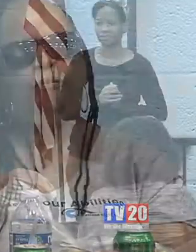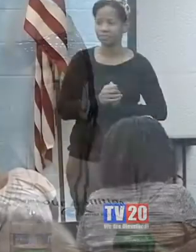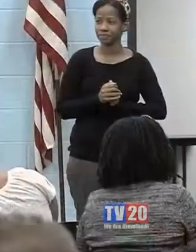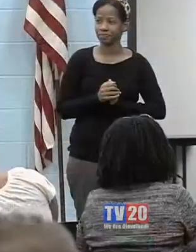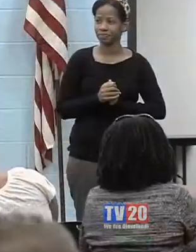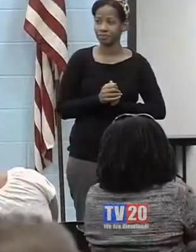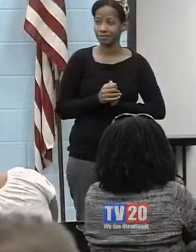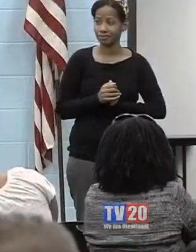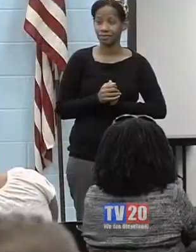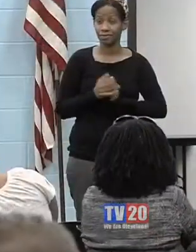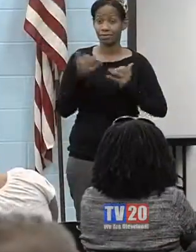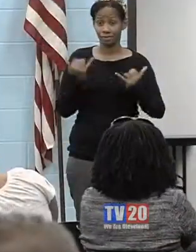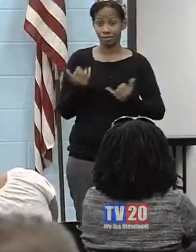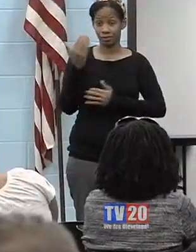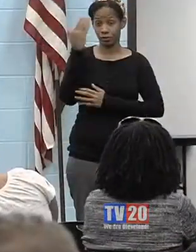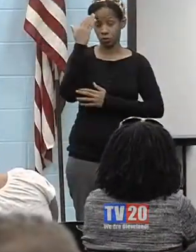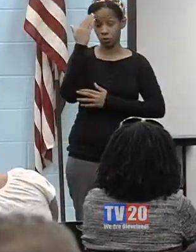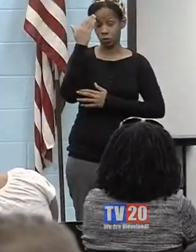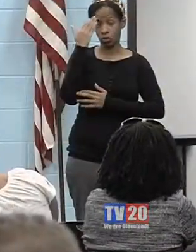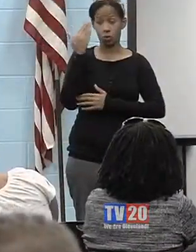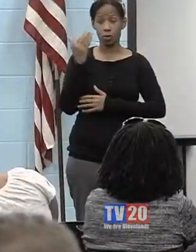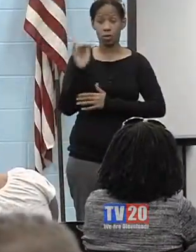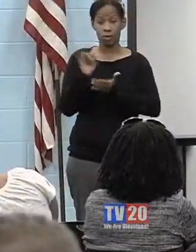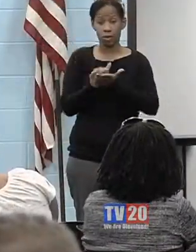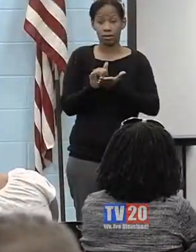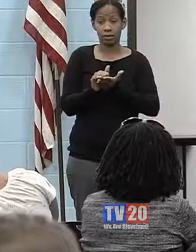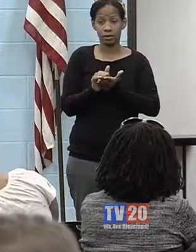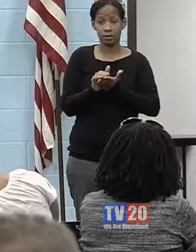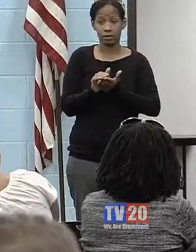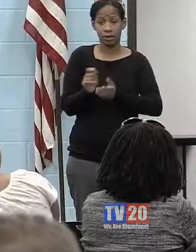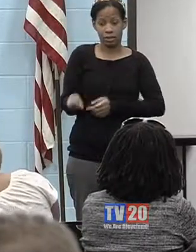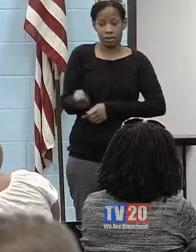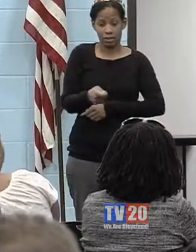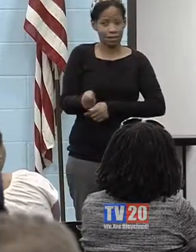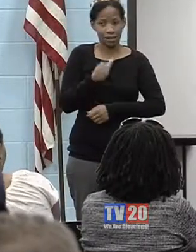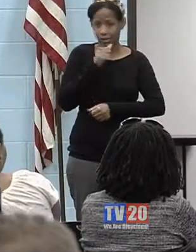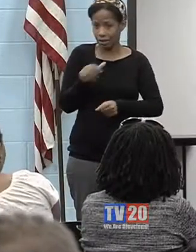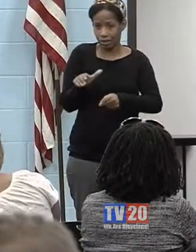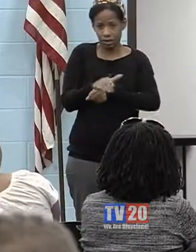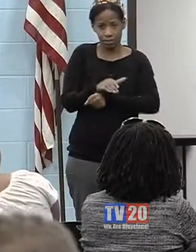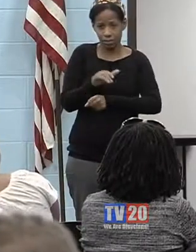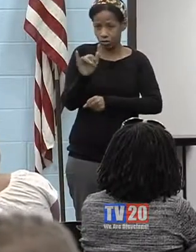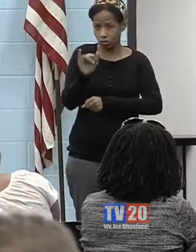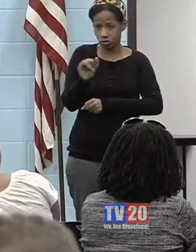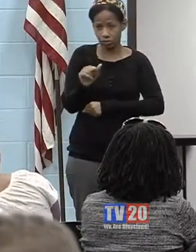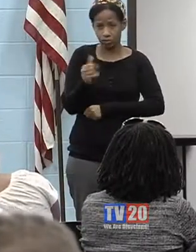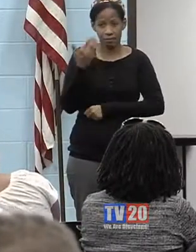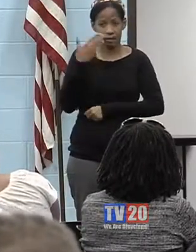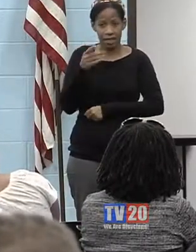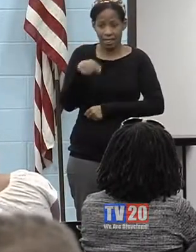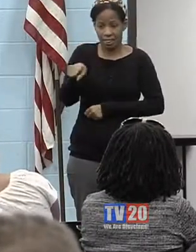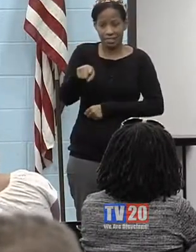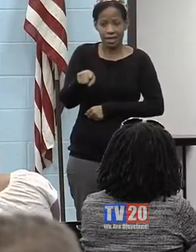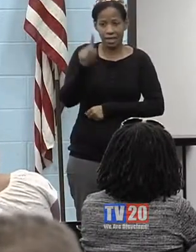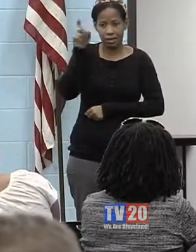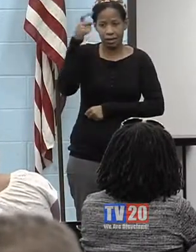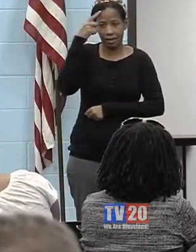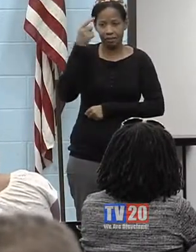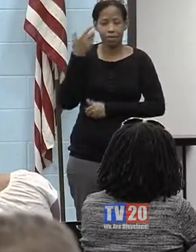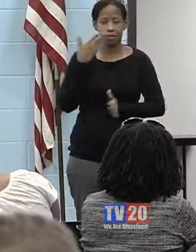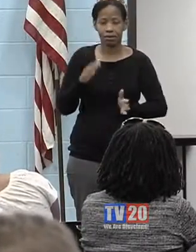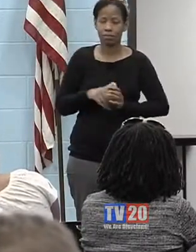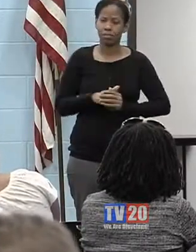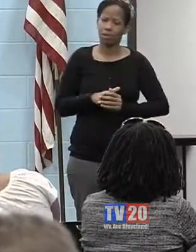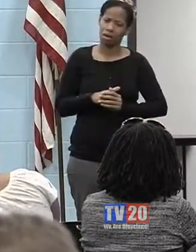said, did you know that the white cane isn't covered by insurance, and they didn't know that. And a